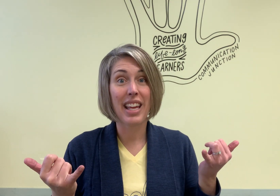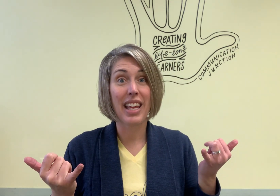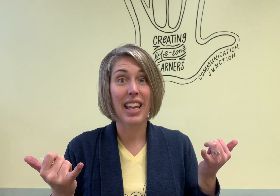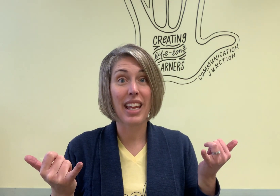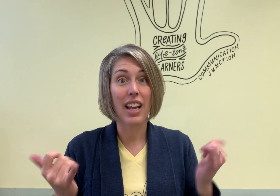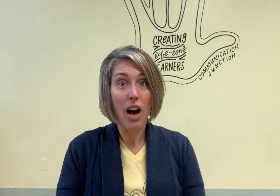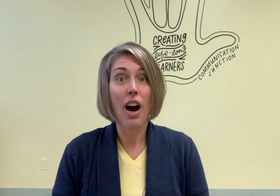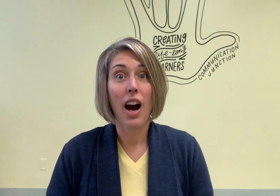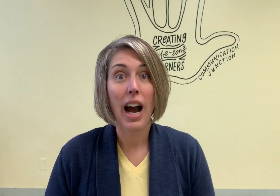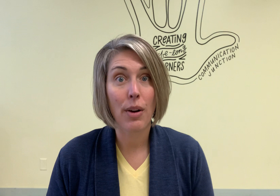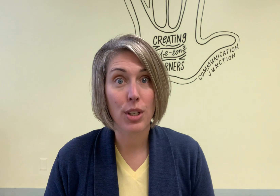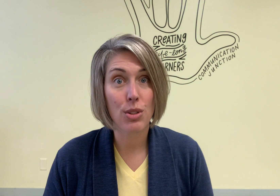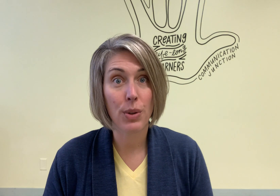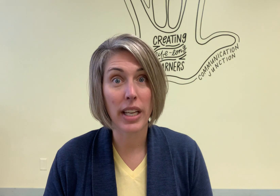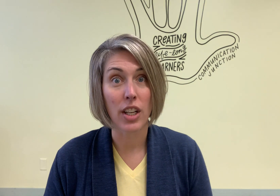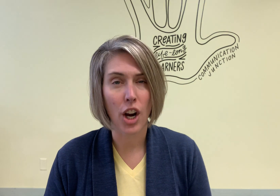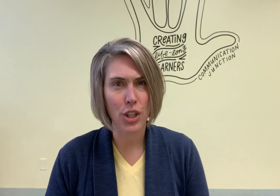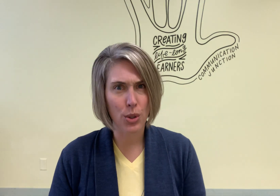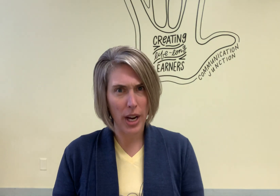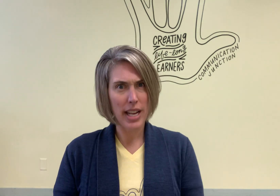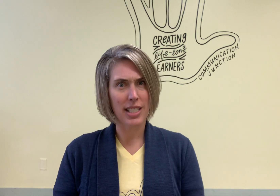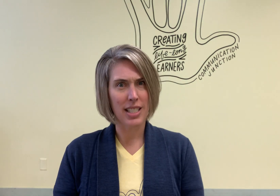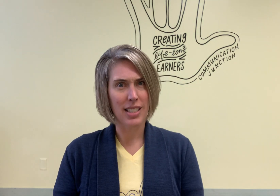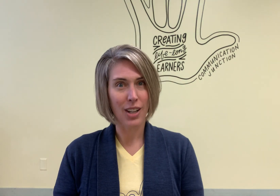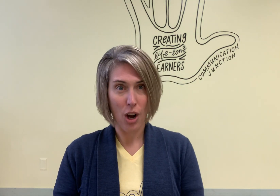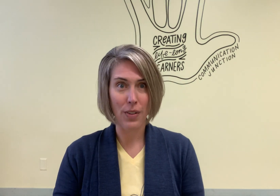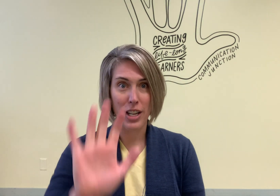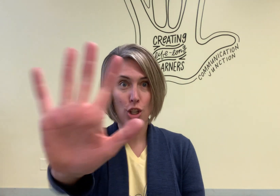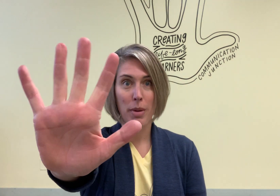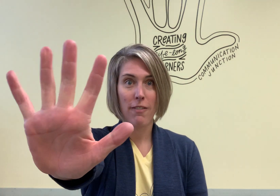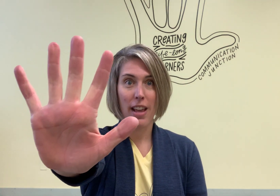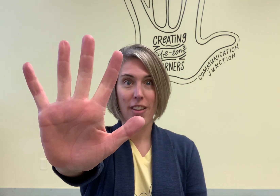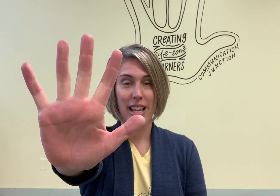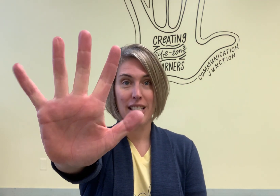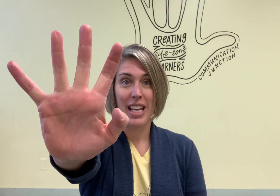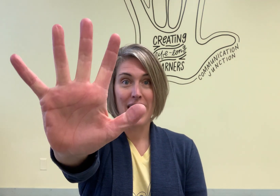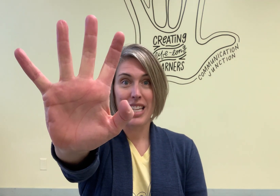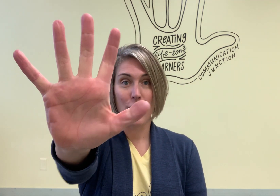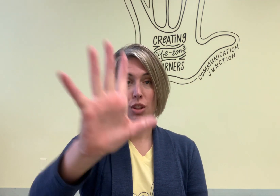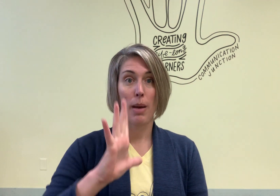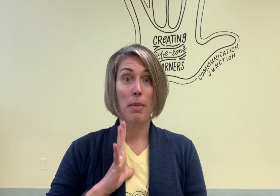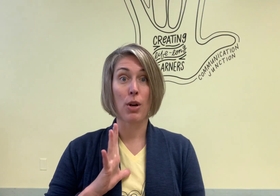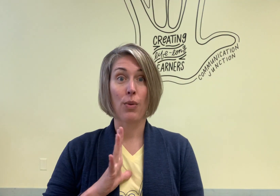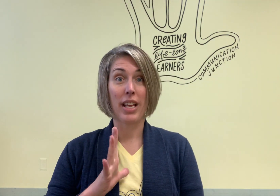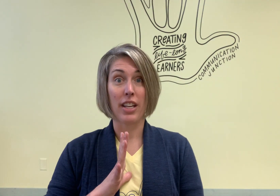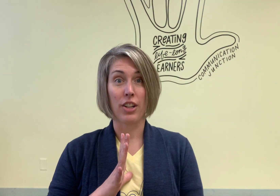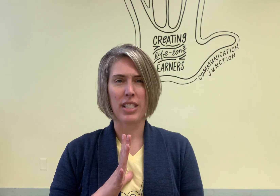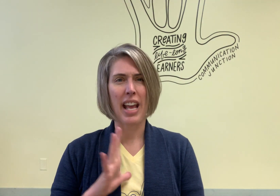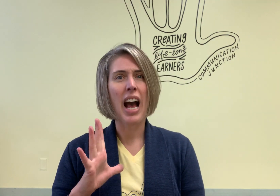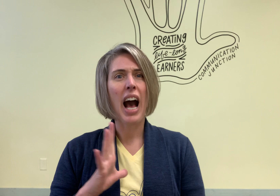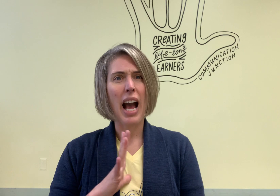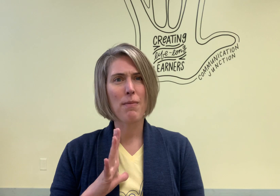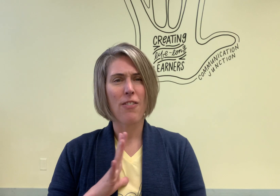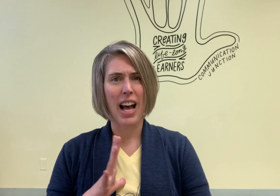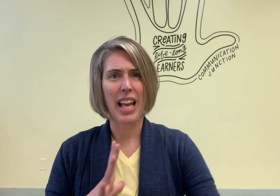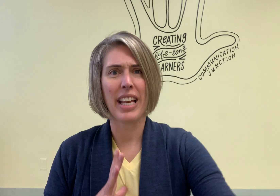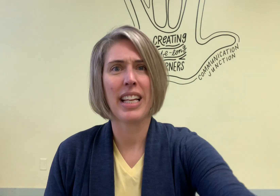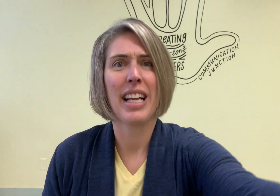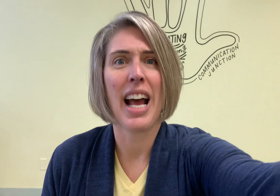today? How are you doing? Are you great? All right, show me a 5 hand. Take your thumb and put it right here and say, I'm fine,